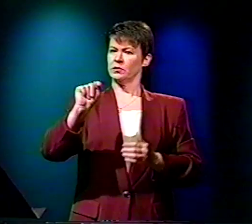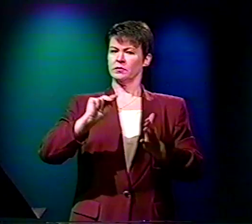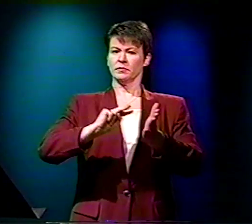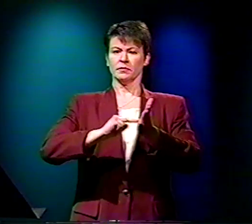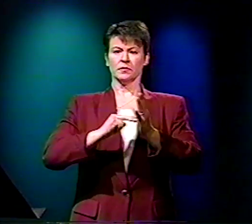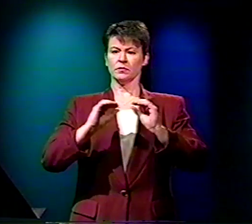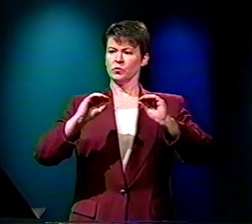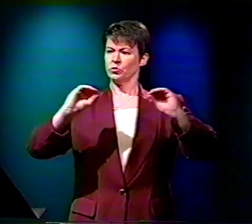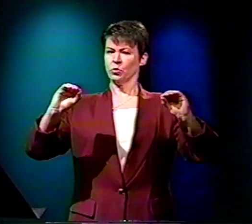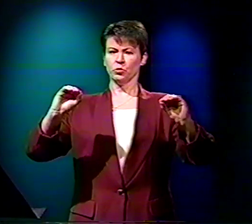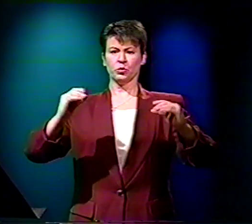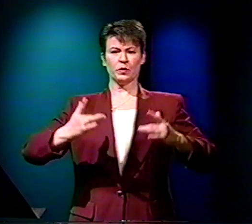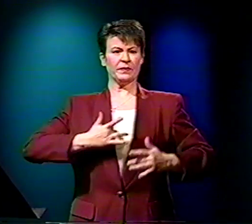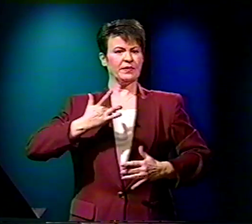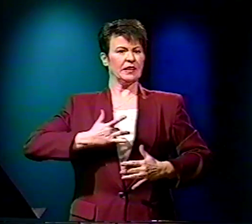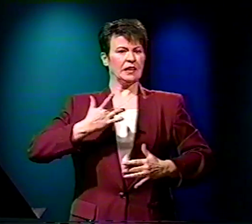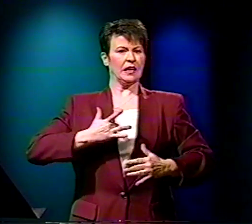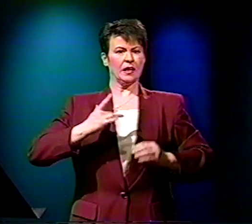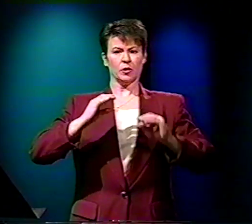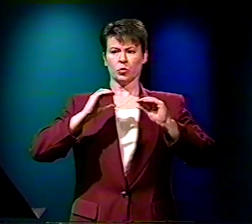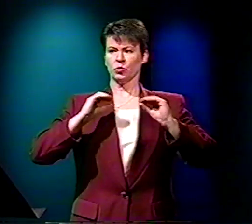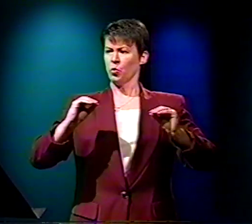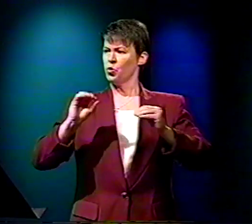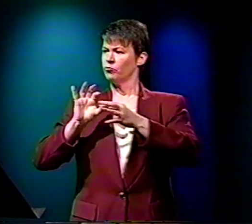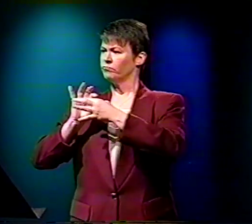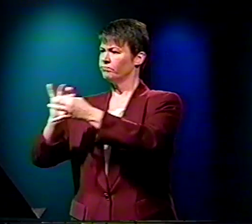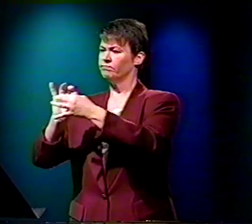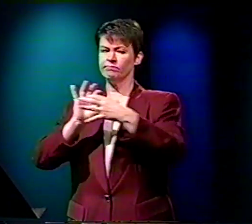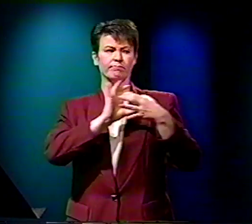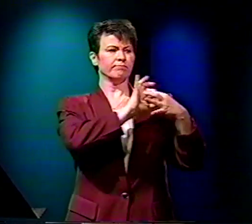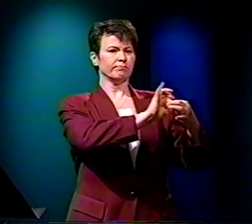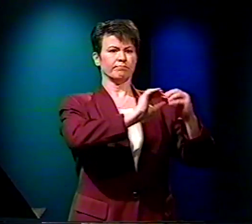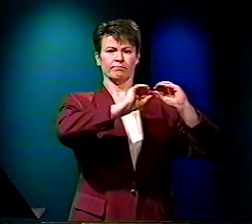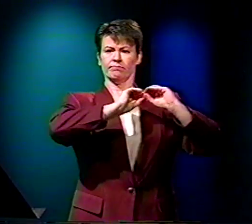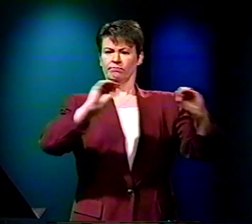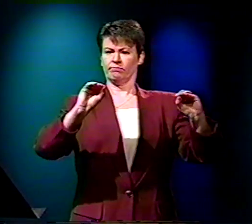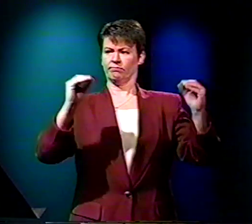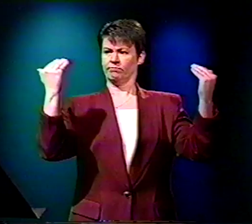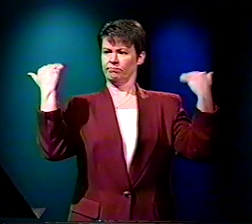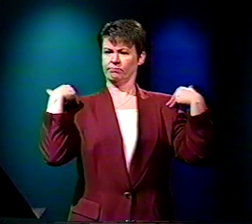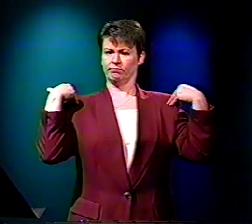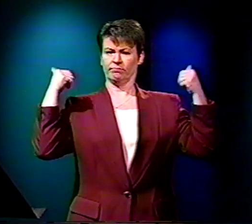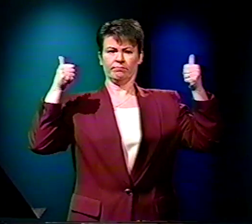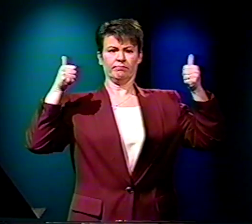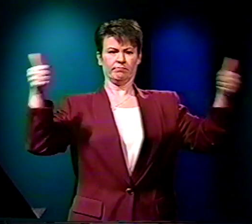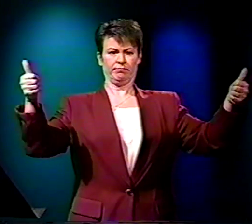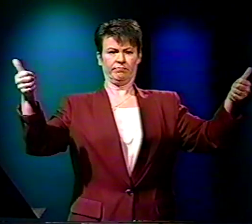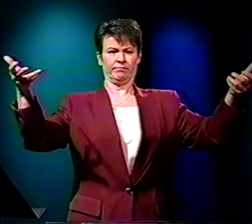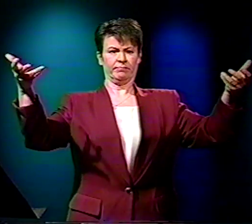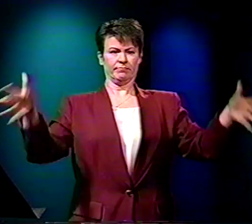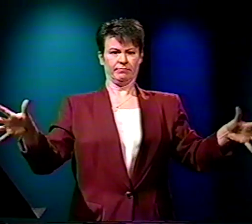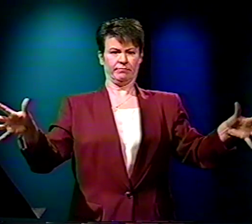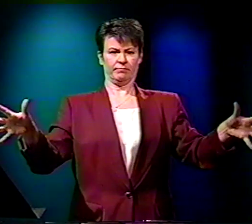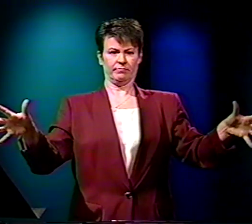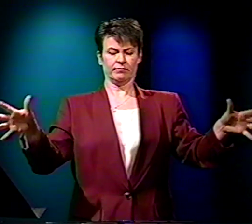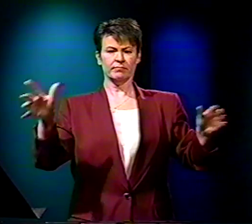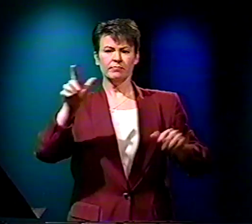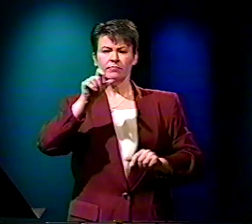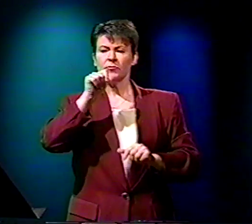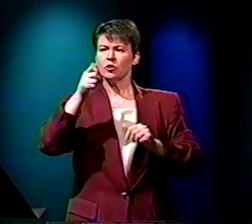as a machine would provide it. The conduit model meant there was no feeling, no rapport, nothing. Everything was placed on